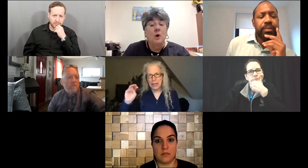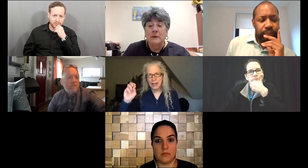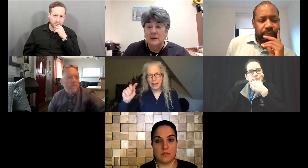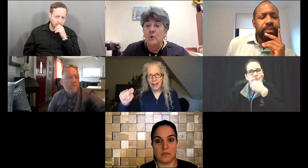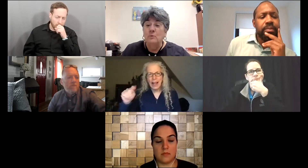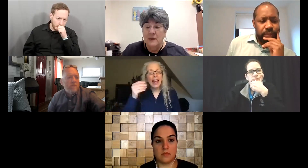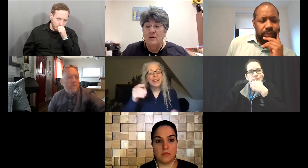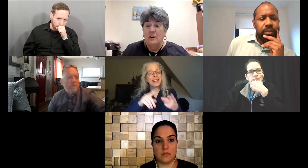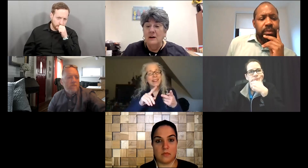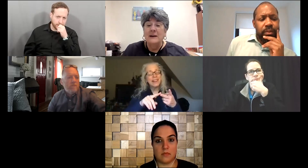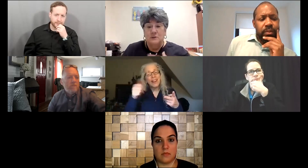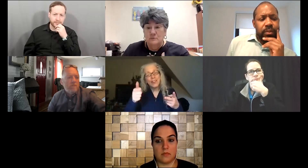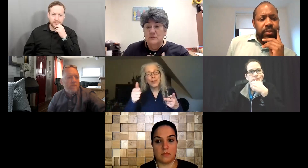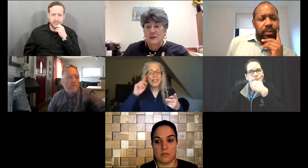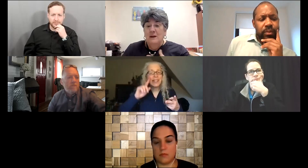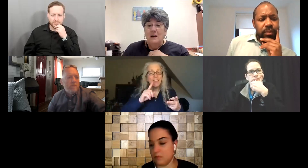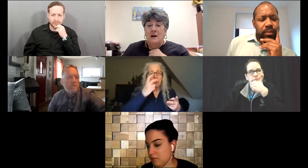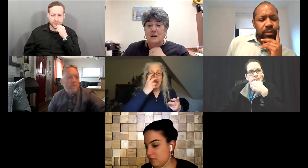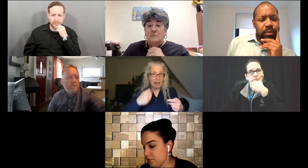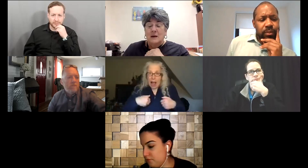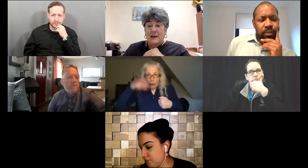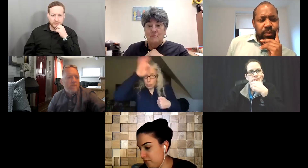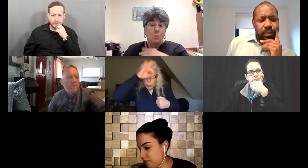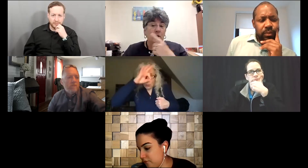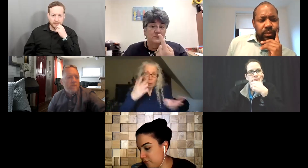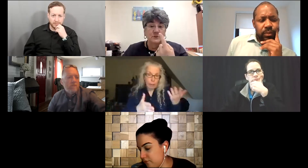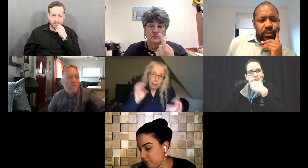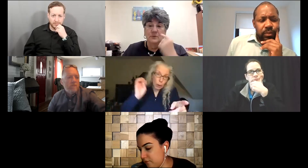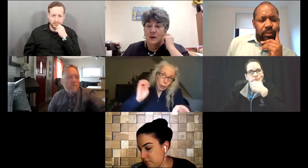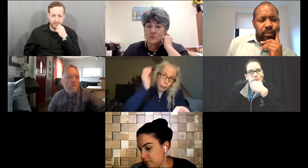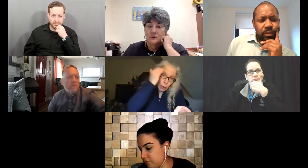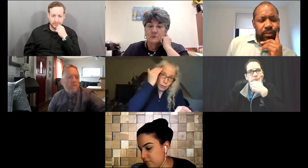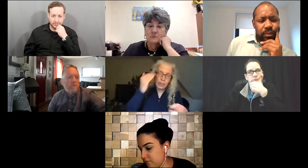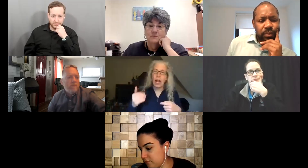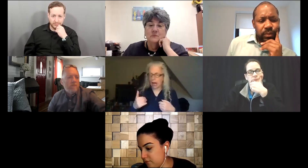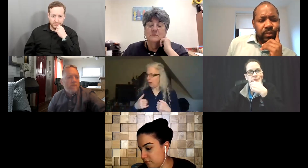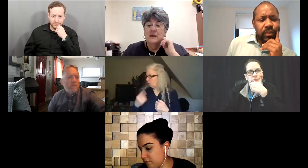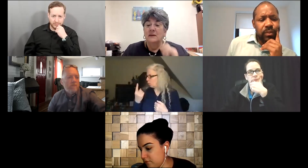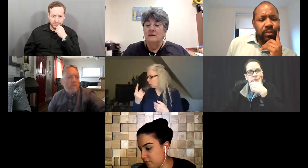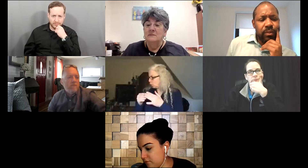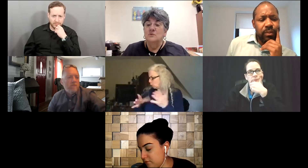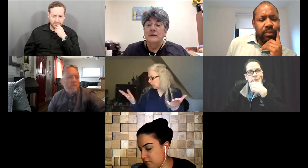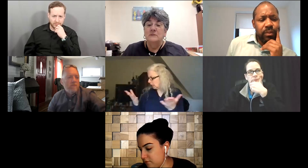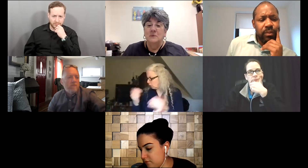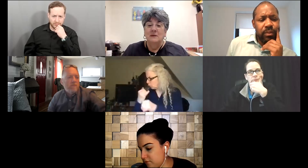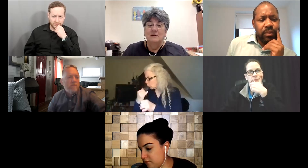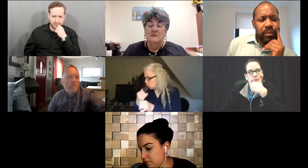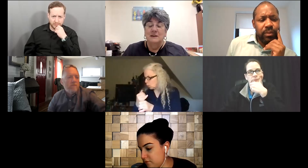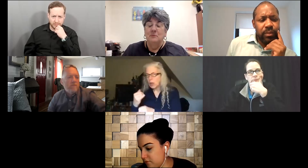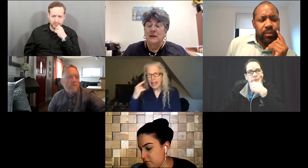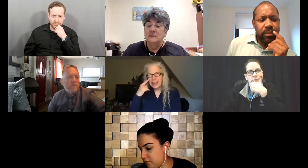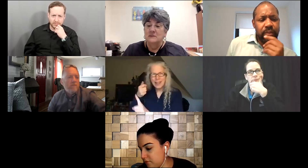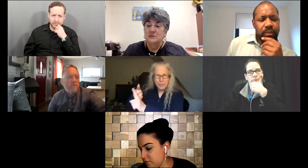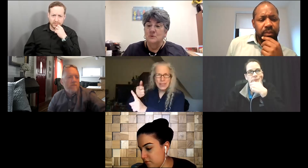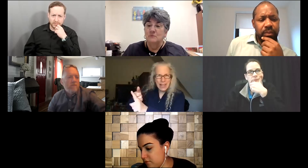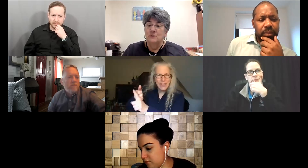you already know who they are. I don't. I have one student that I would say is going to be a